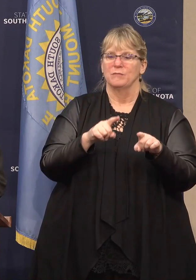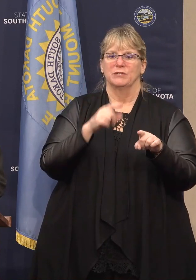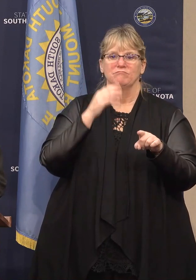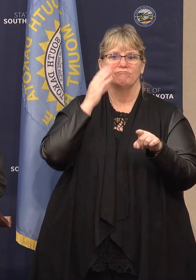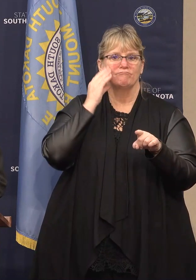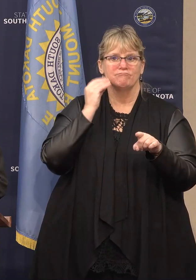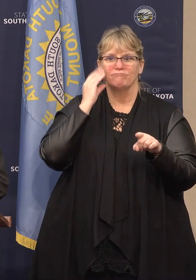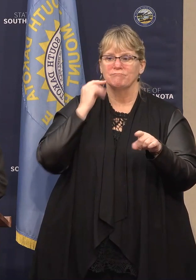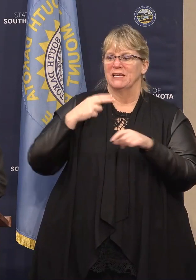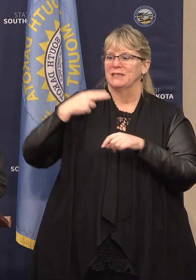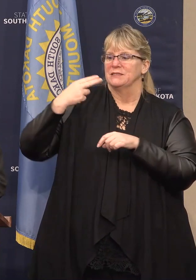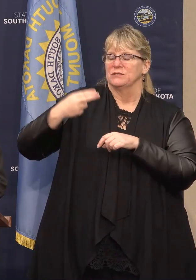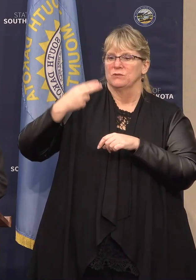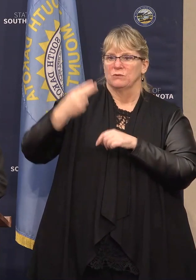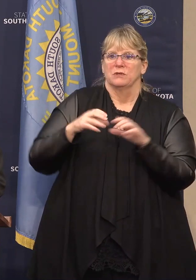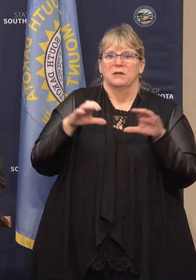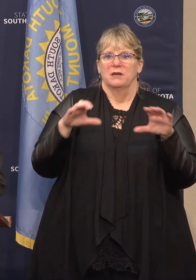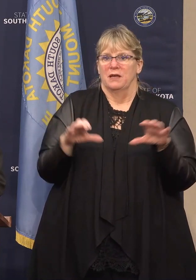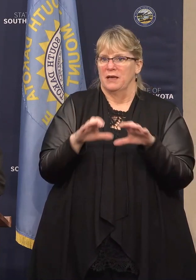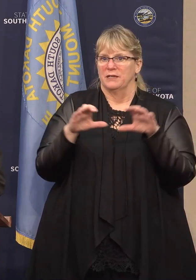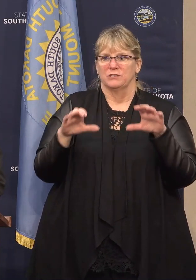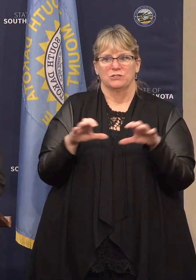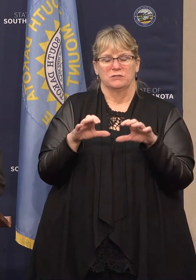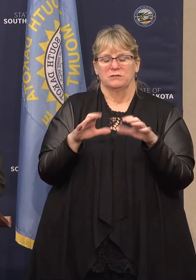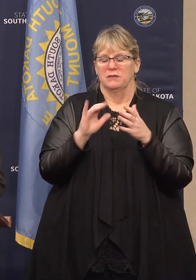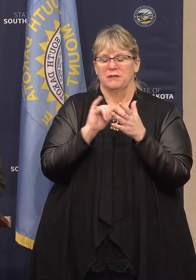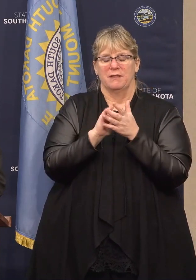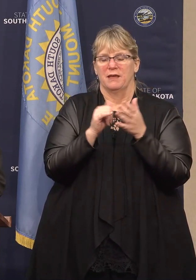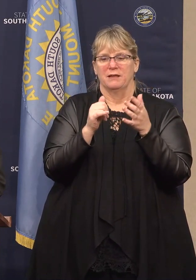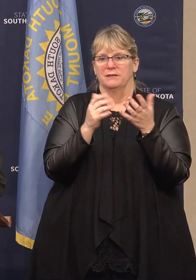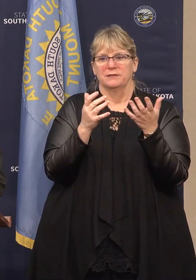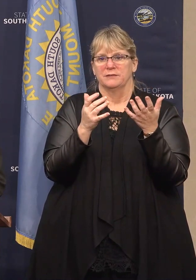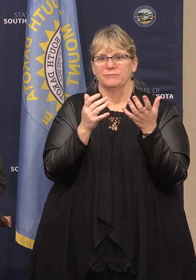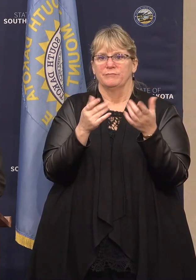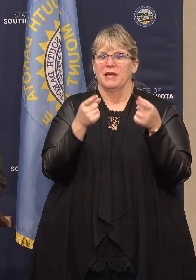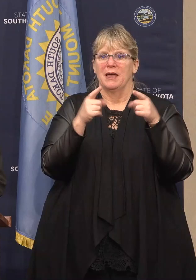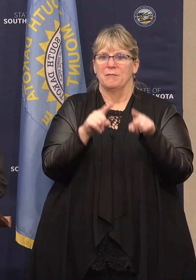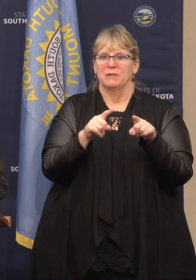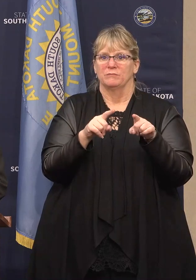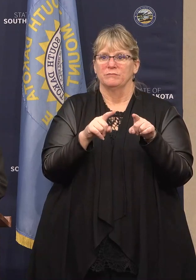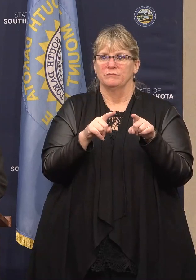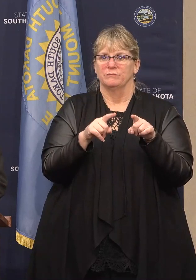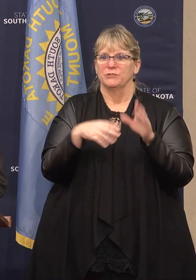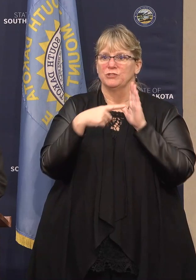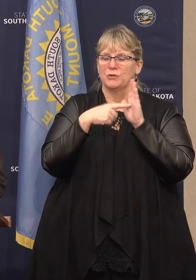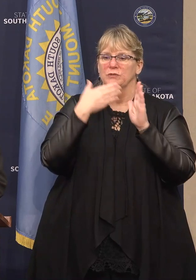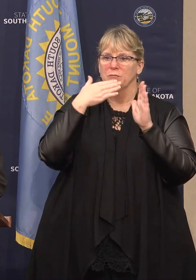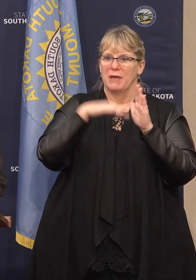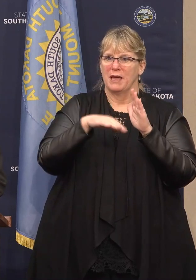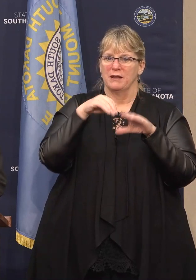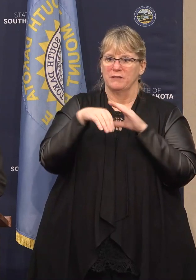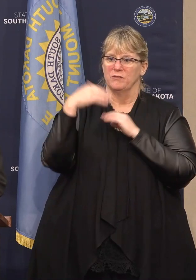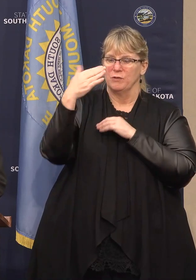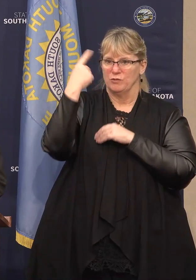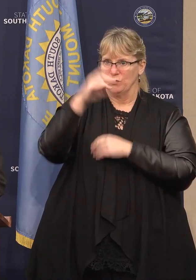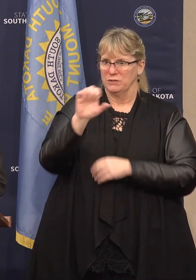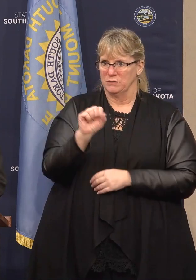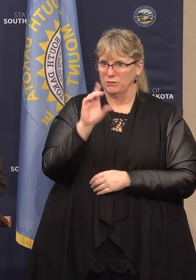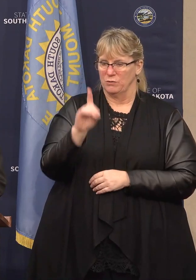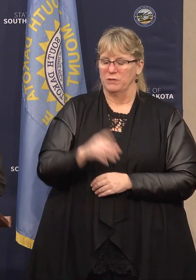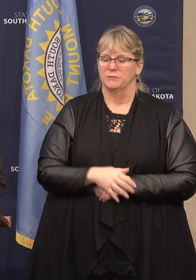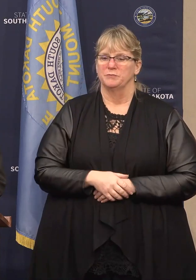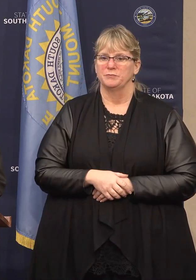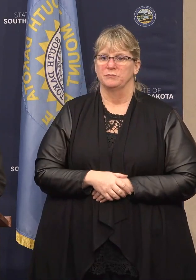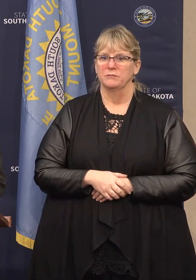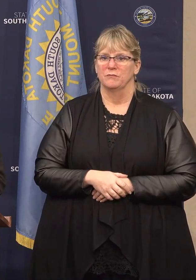unprecedented historic action taken that sets a bad precedent here in South Dakota. The reason that I